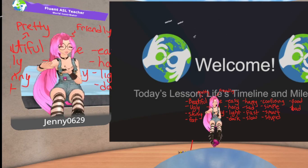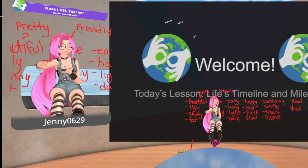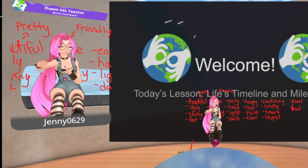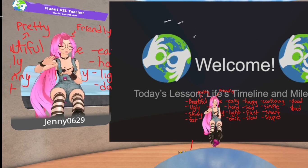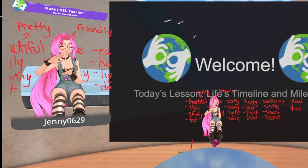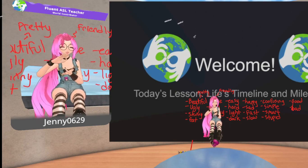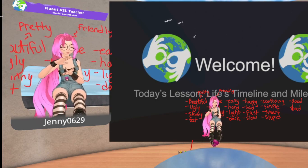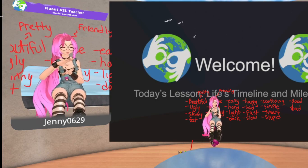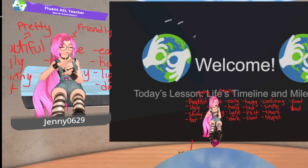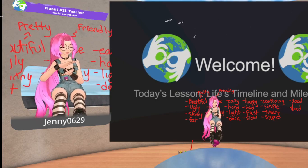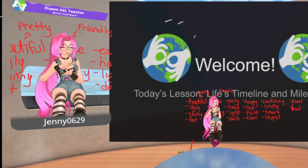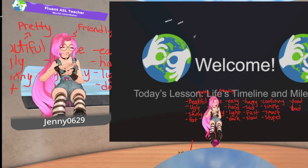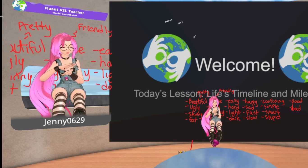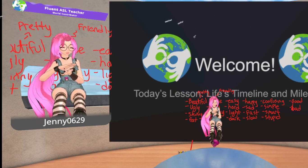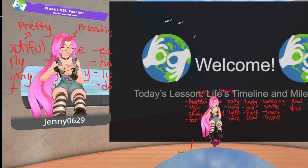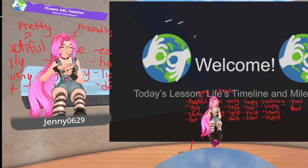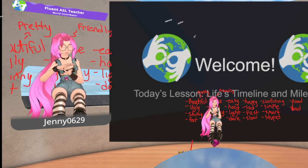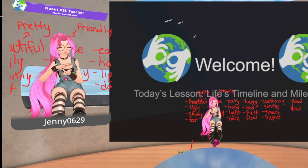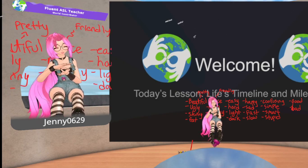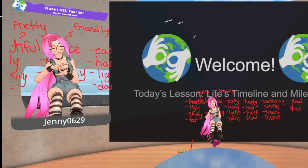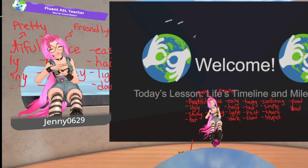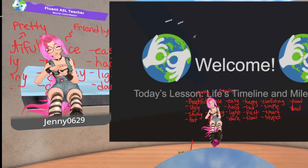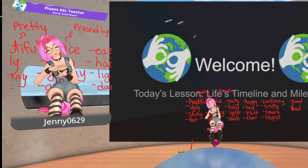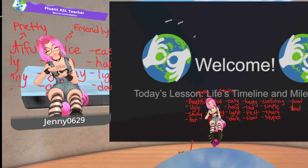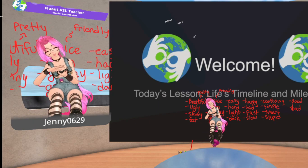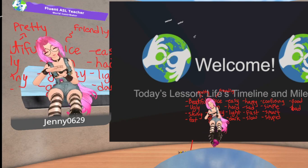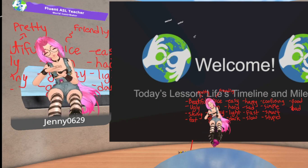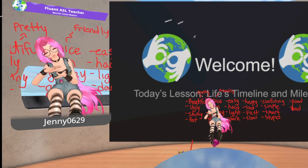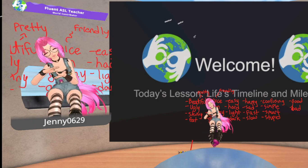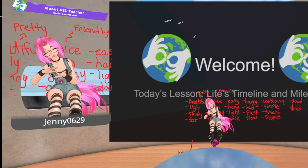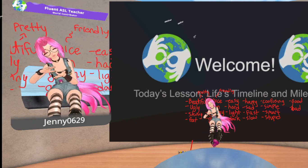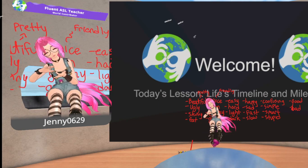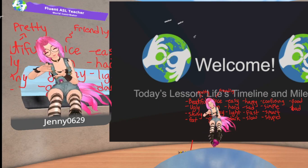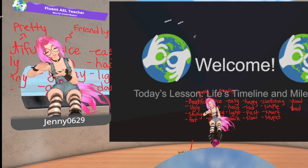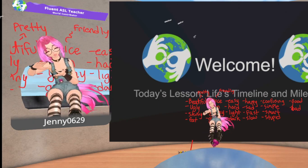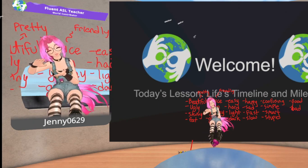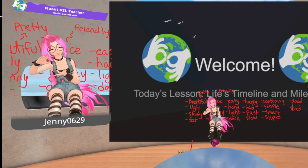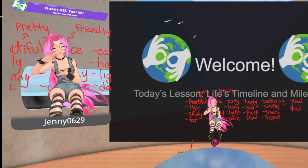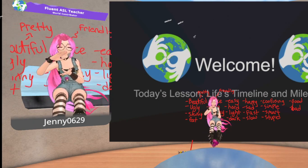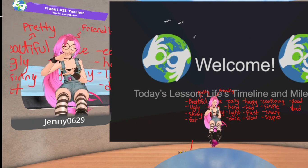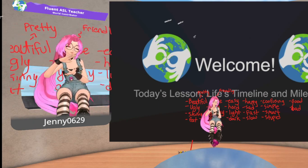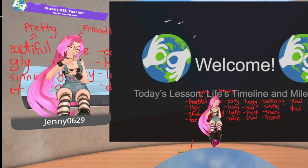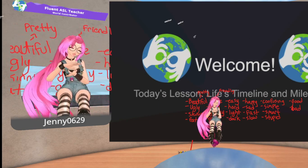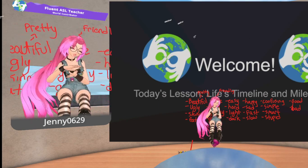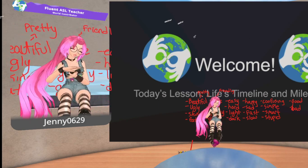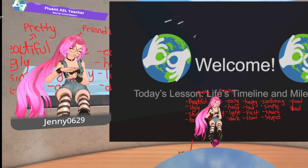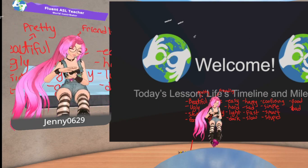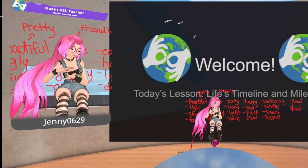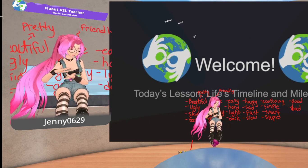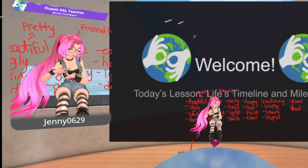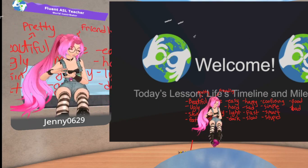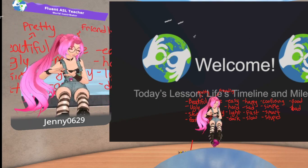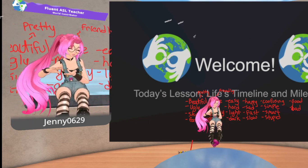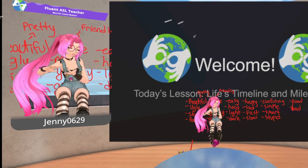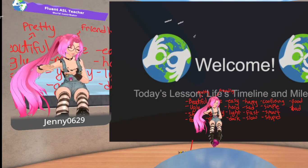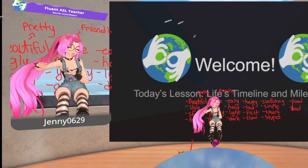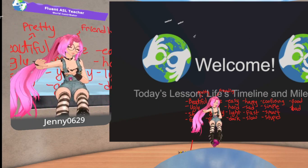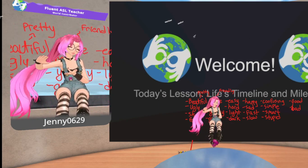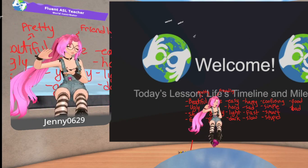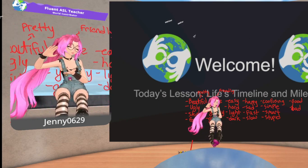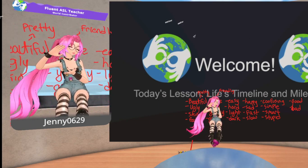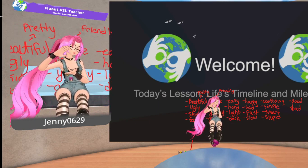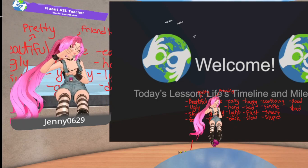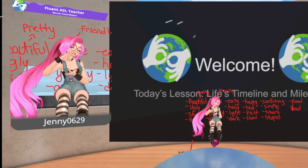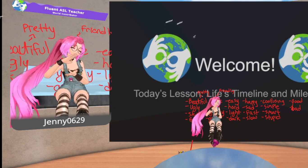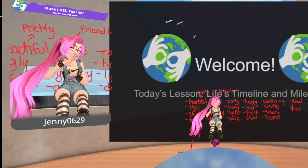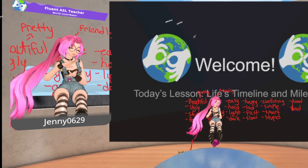very nicely on the top of your other hand as if somebody was giving you a nice massage and laying their